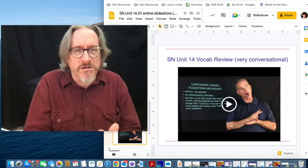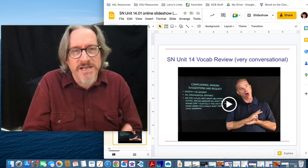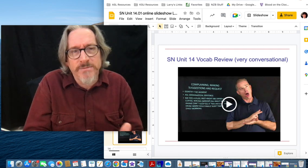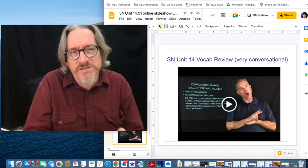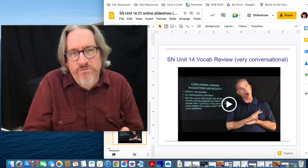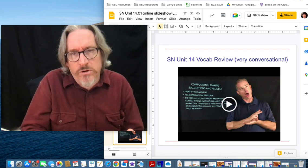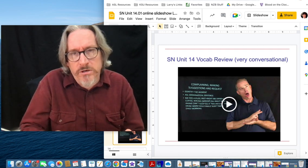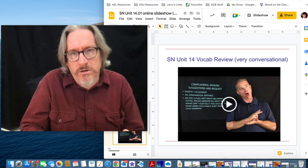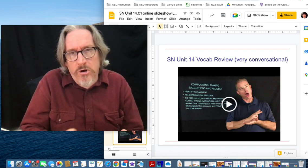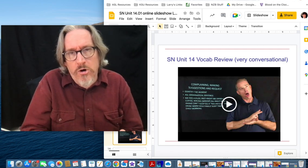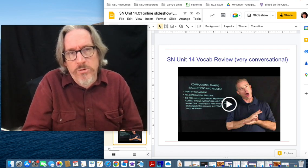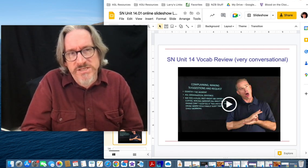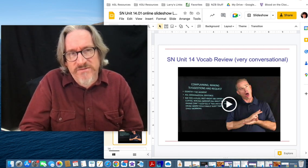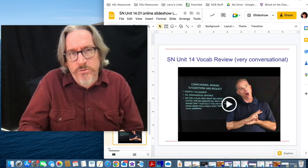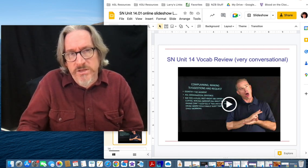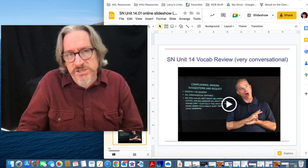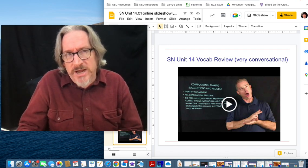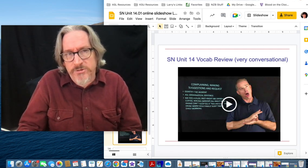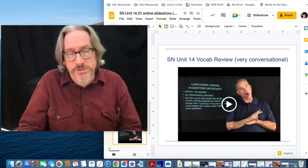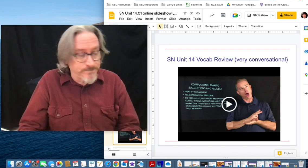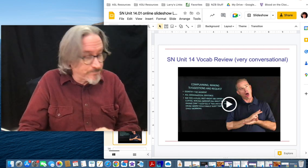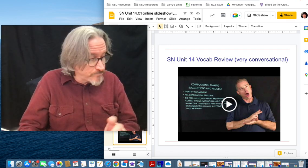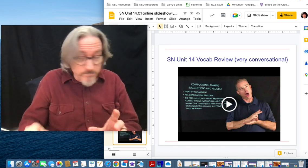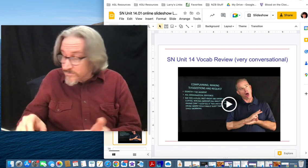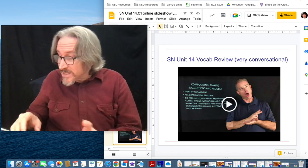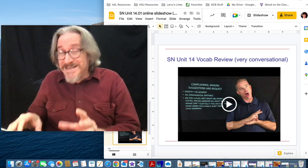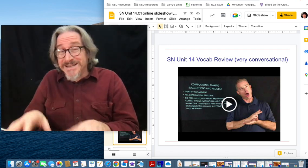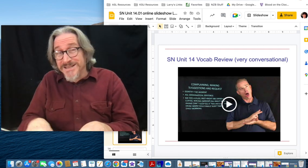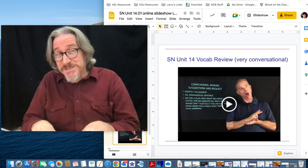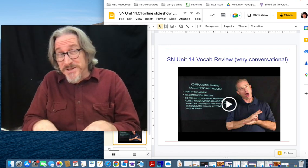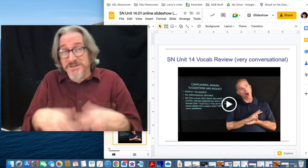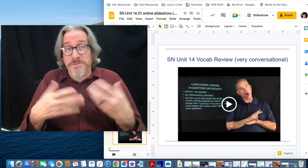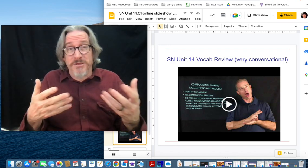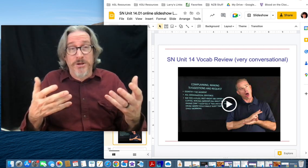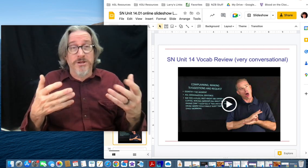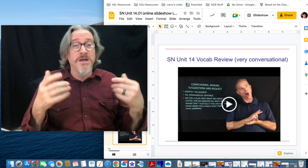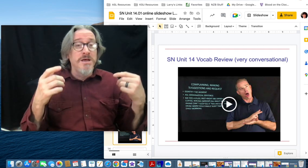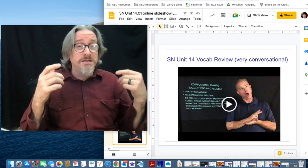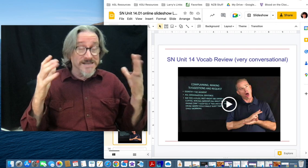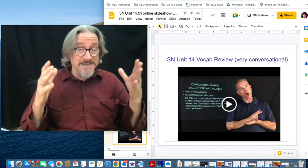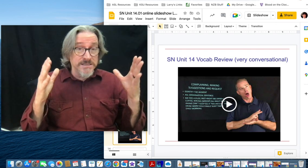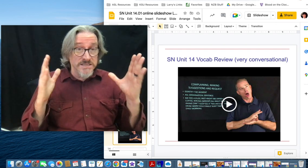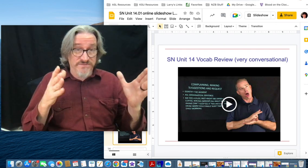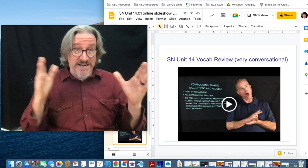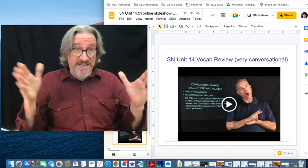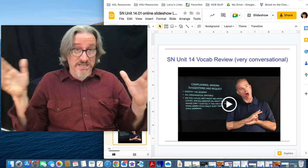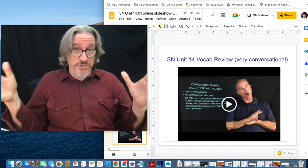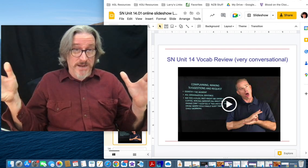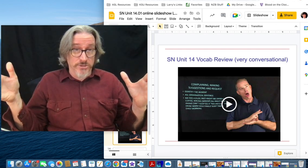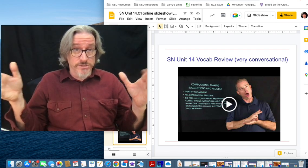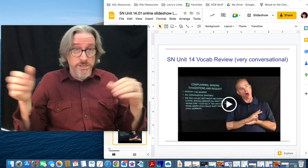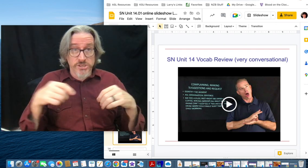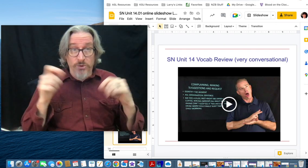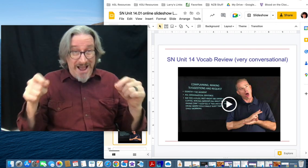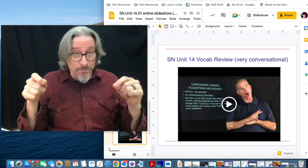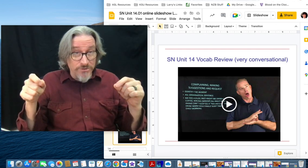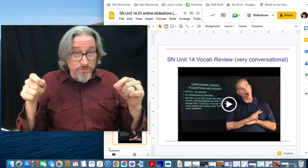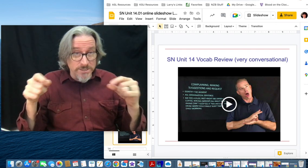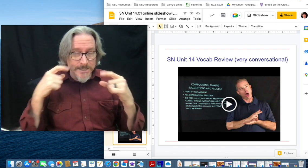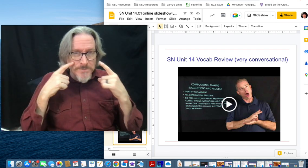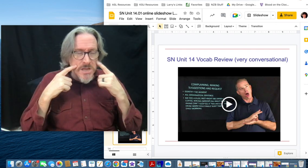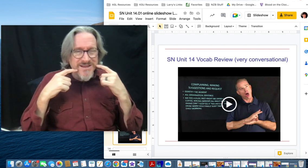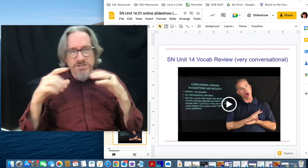There are assignments for almost every one of these chapters. Technically speaking, the Pink Book doesn't divide it into chapters, so I